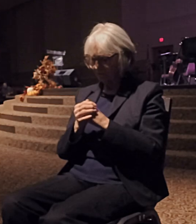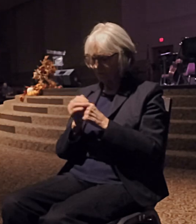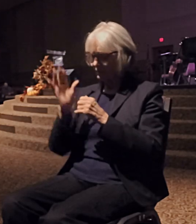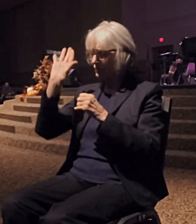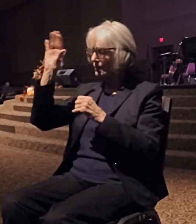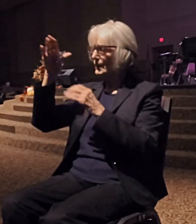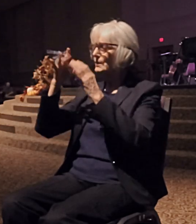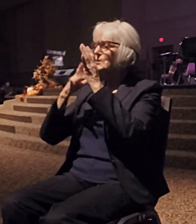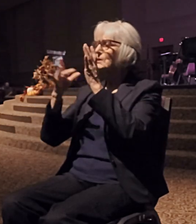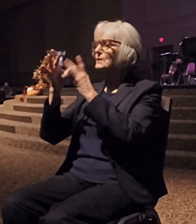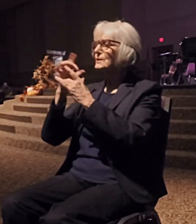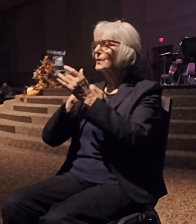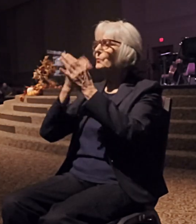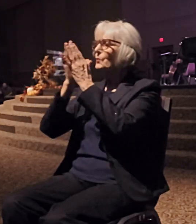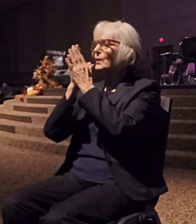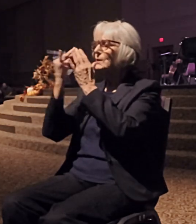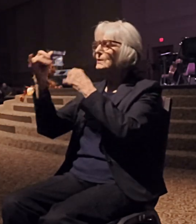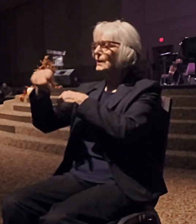Jesus, I just pray today,